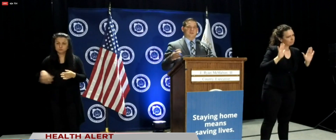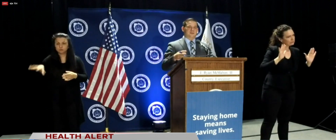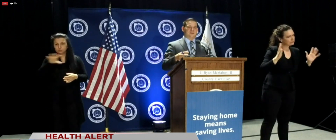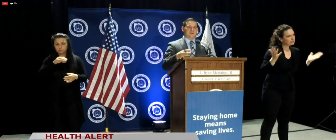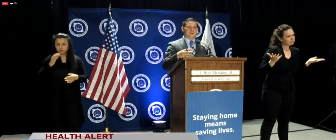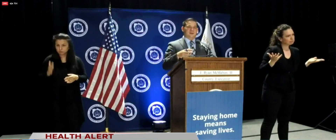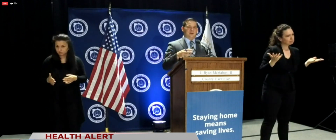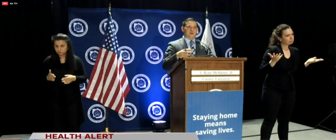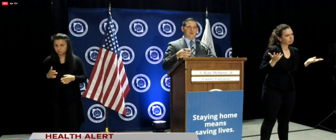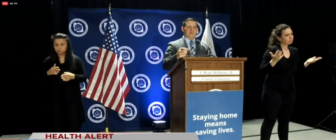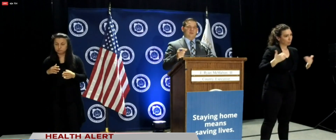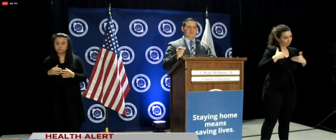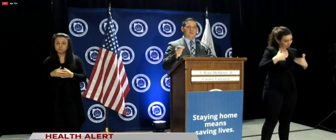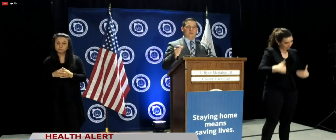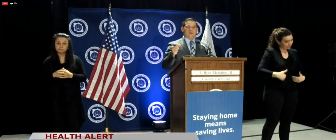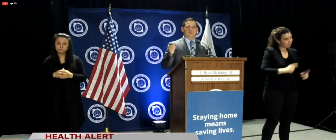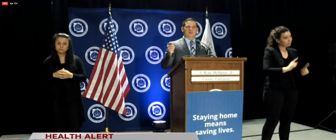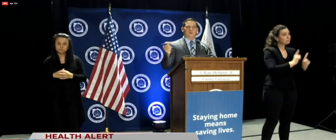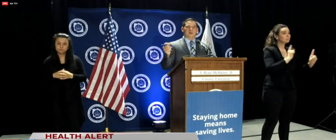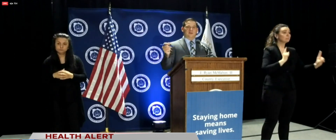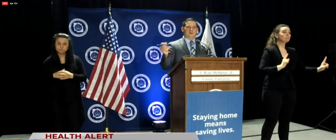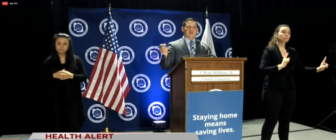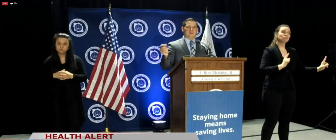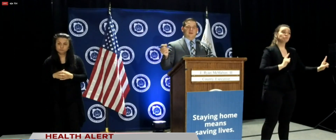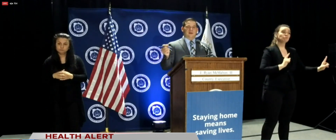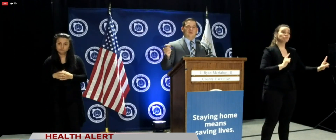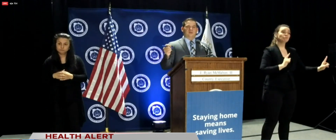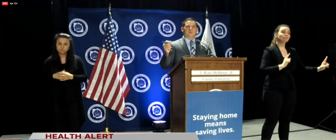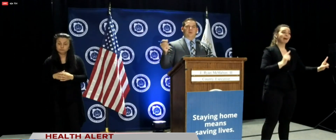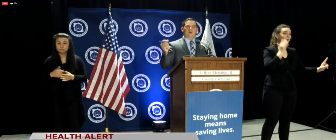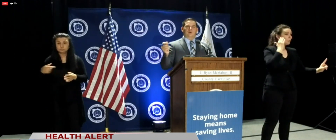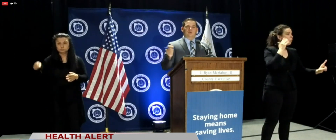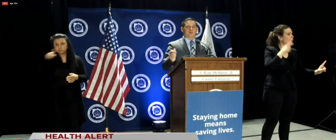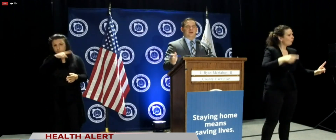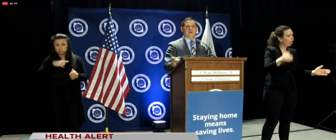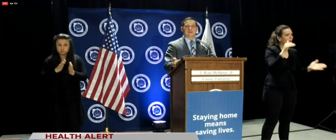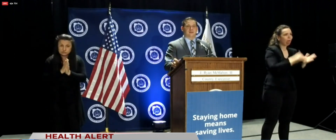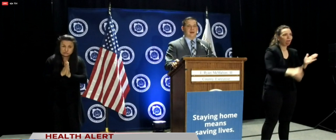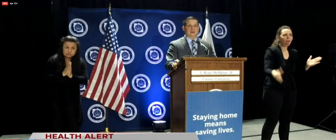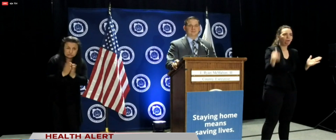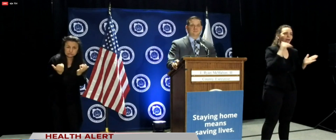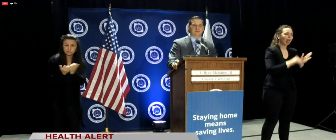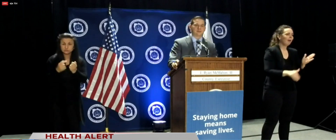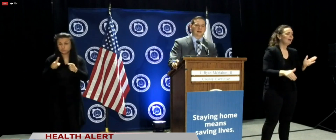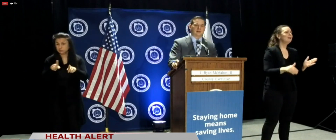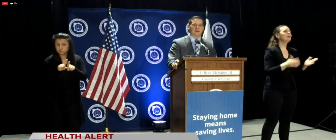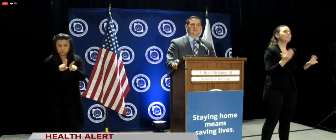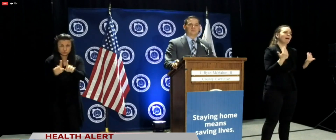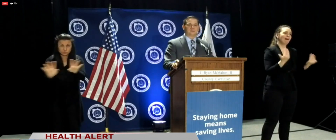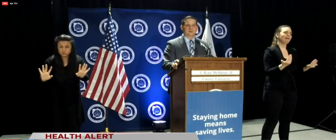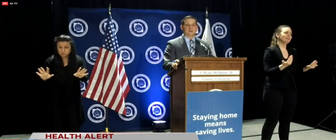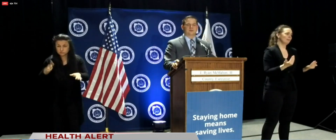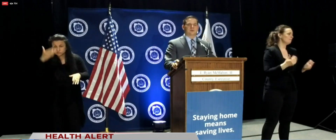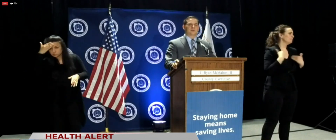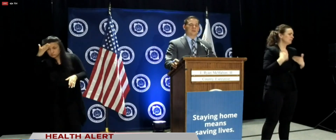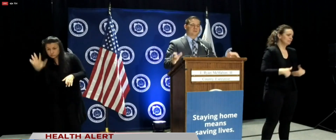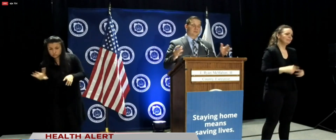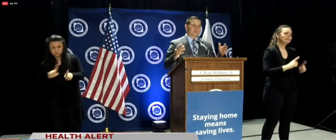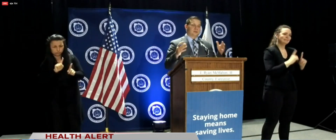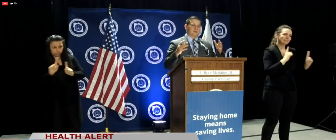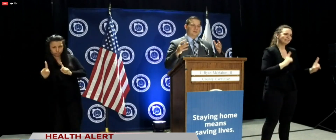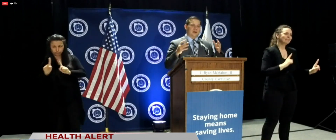distancing in comparison to what other people are going through right now isn't a lot. It's not a lot. We just need